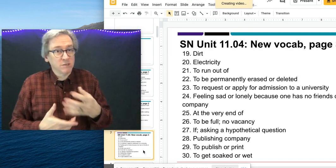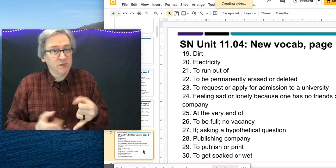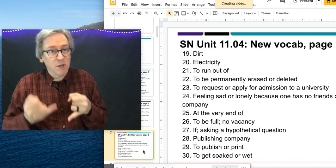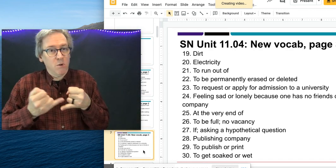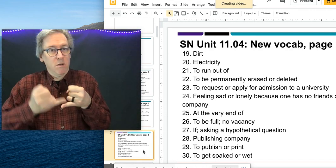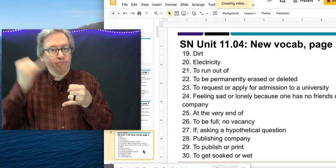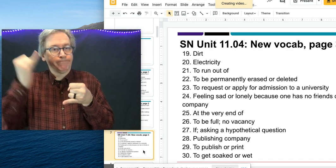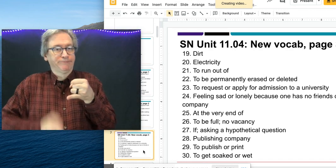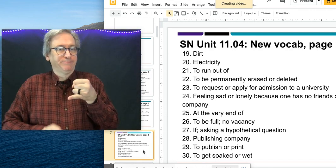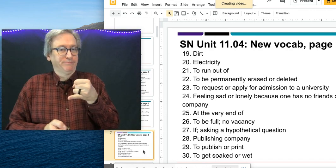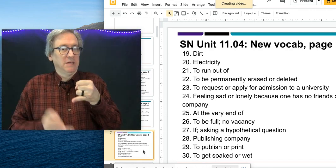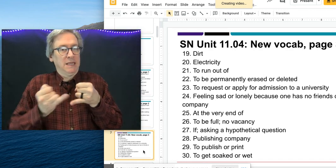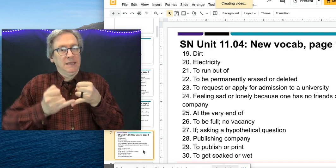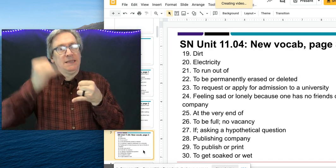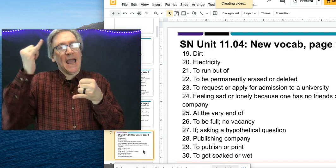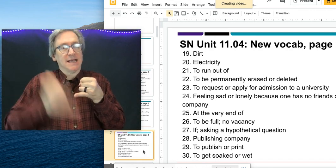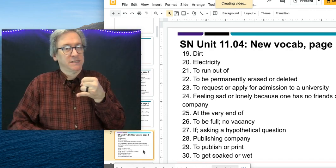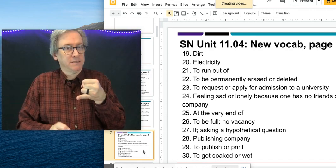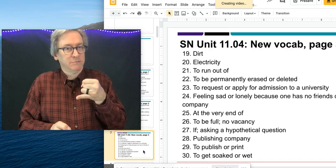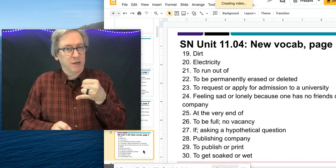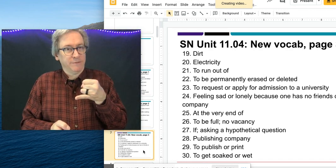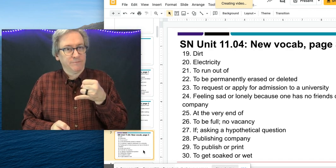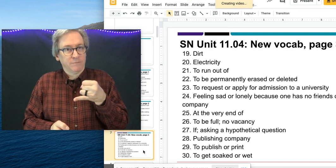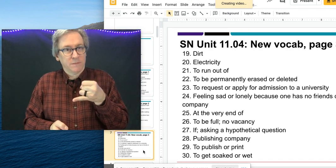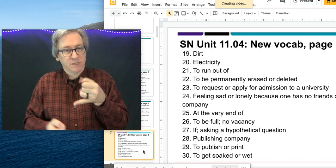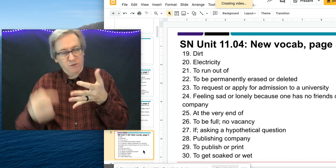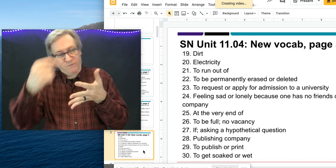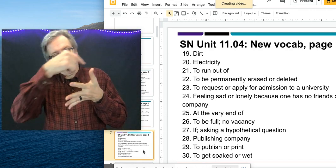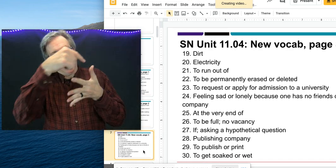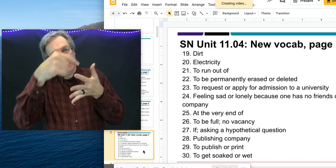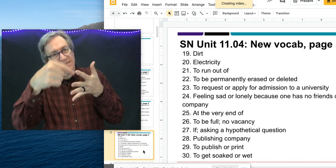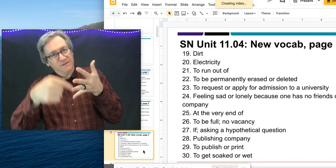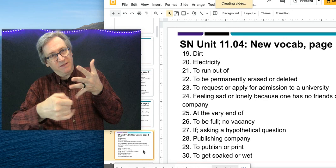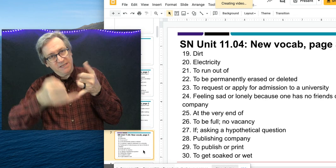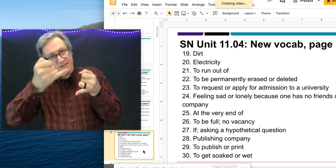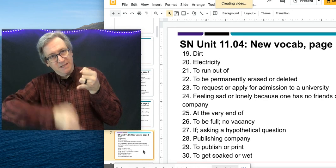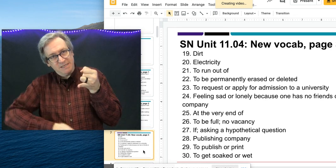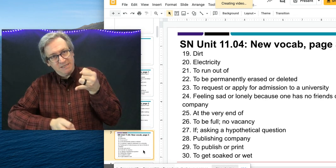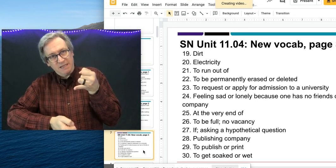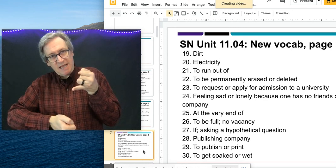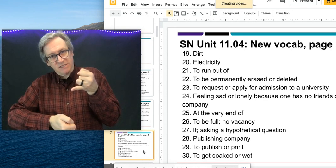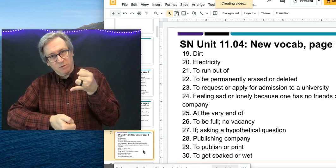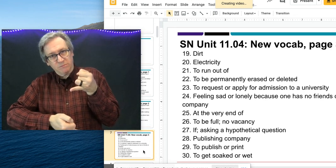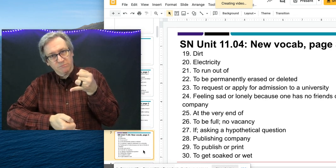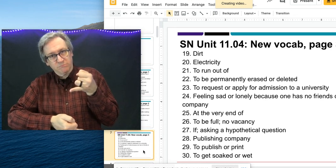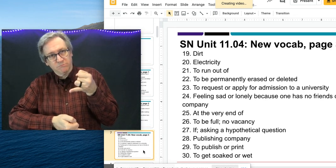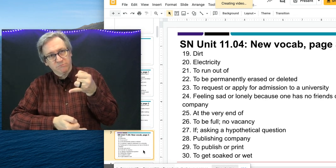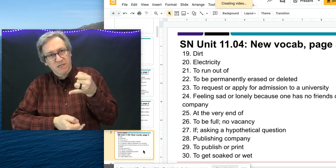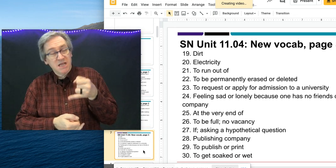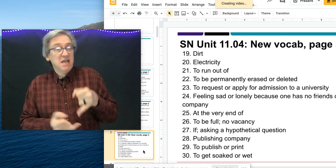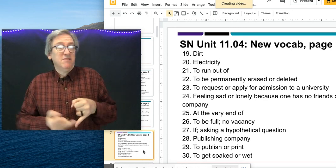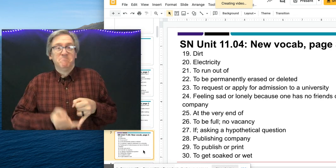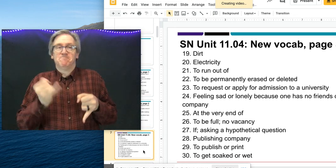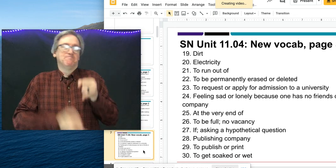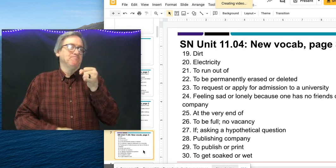We also know last, right? So if we got a list of things and this is the last one.